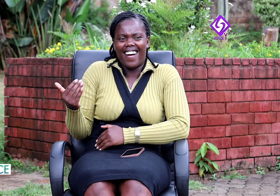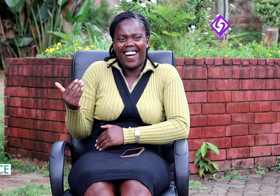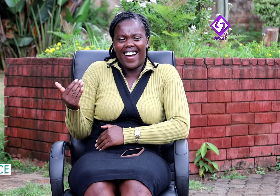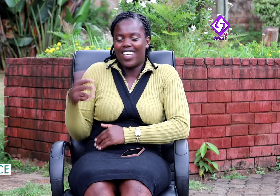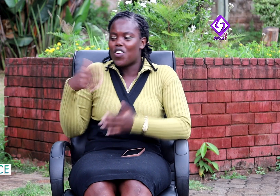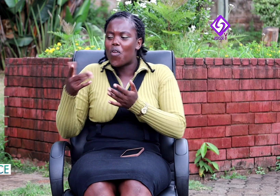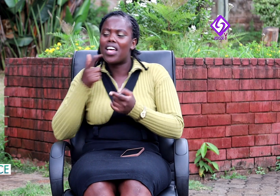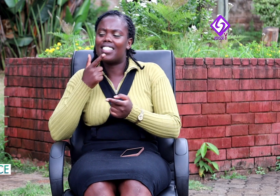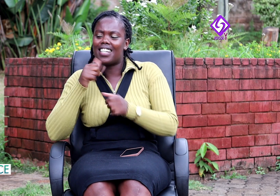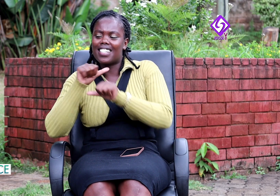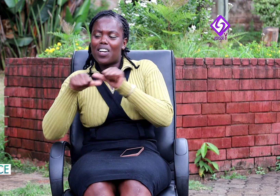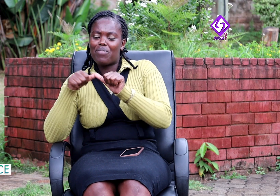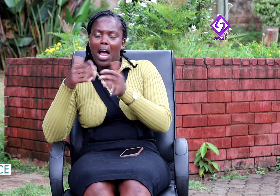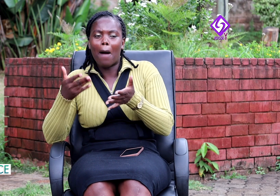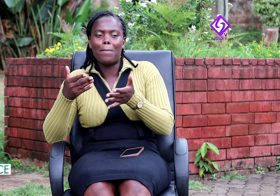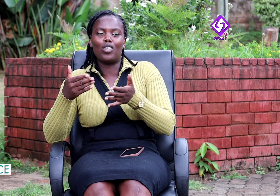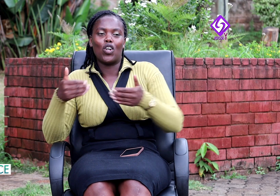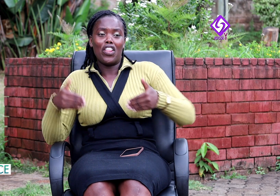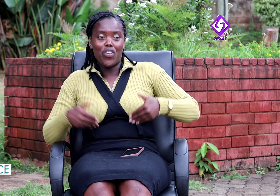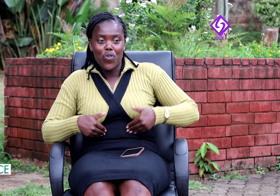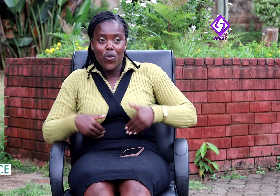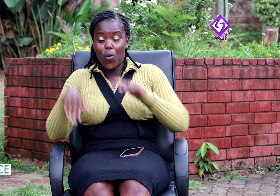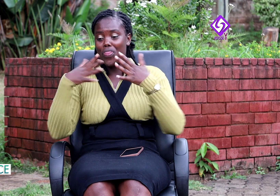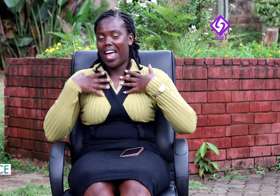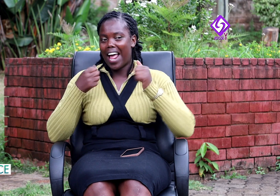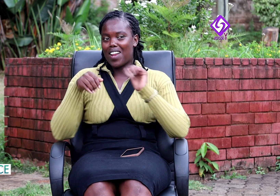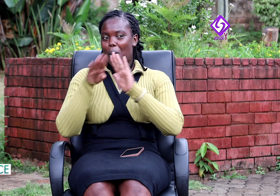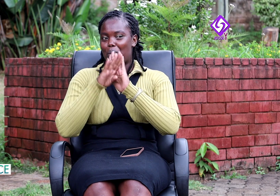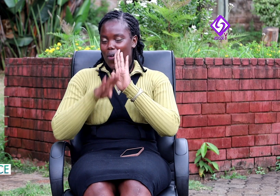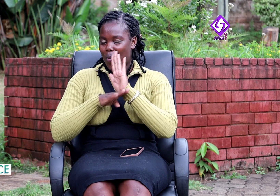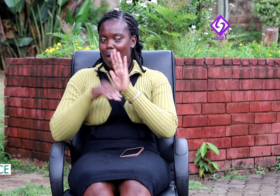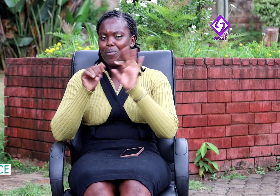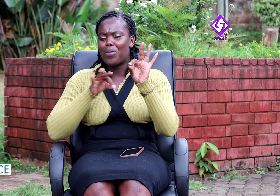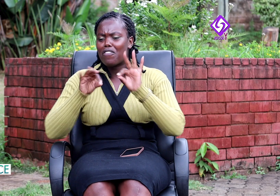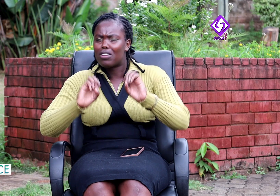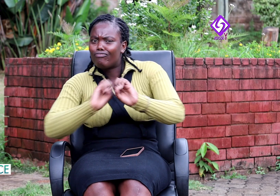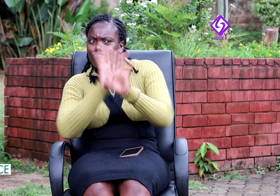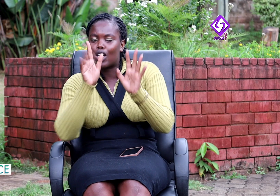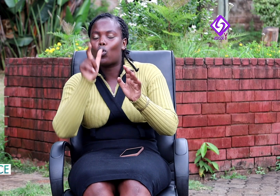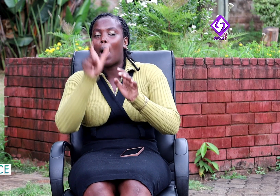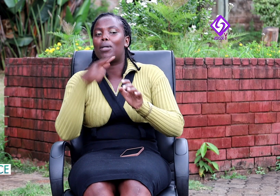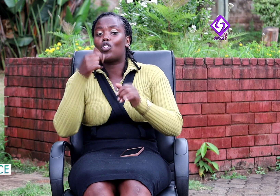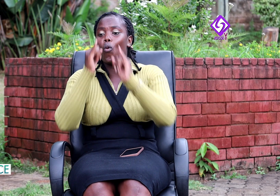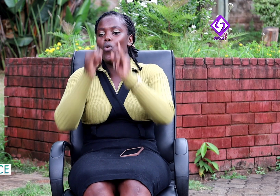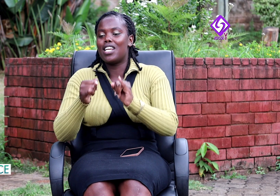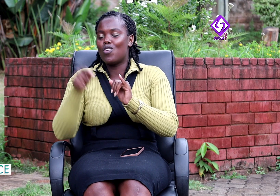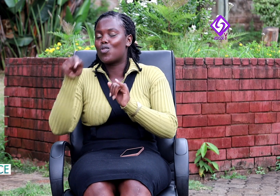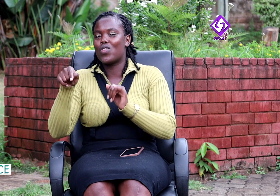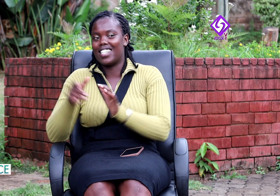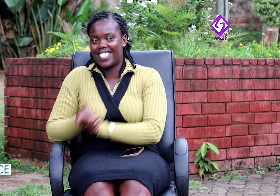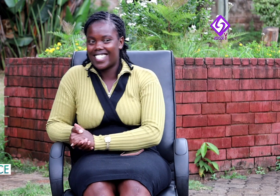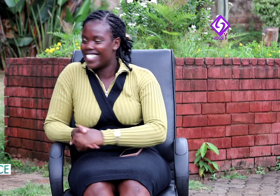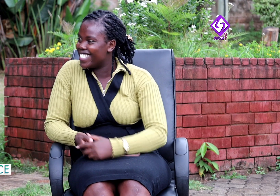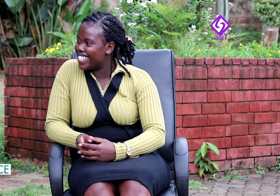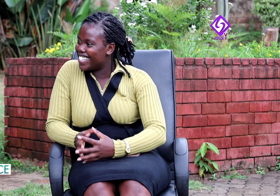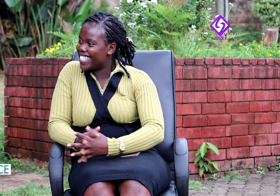because as I look at them, they look very young, and we would like to know what really